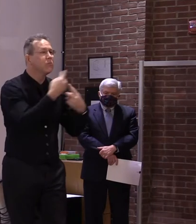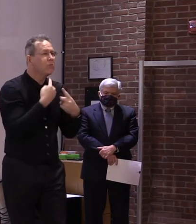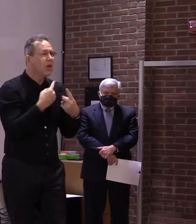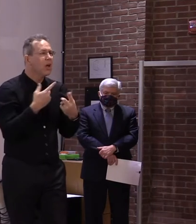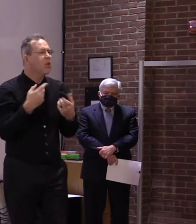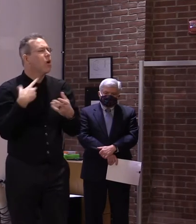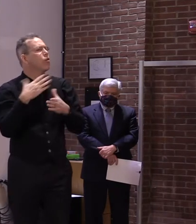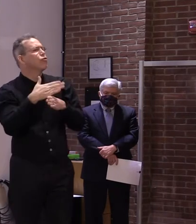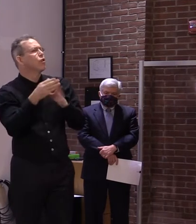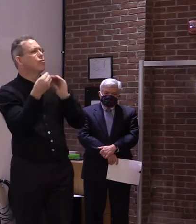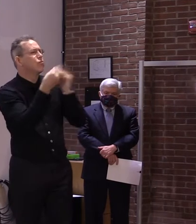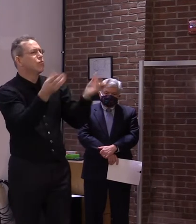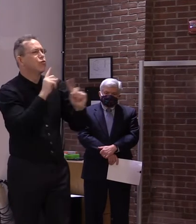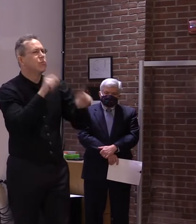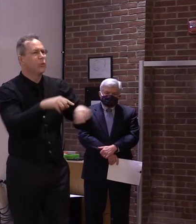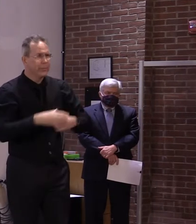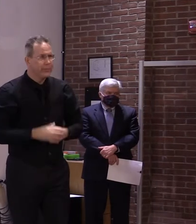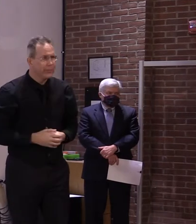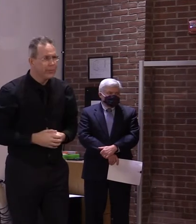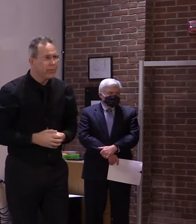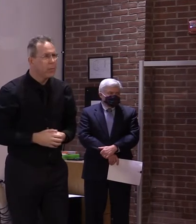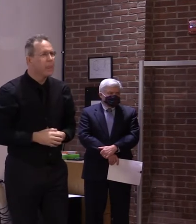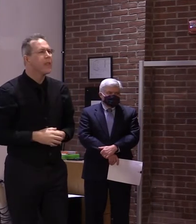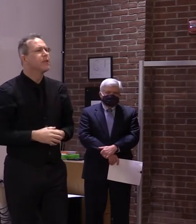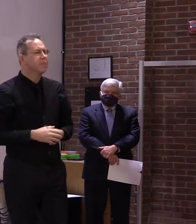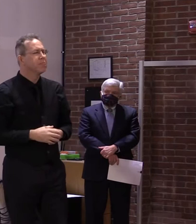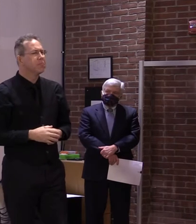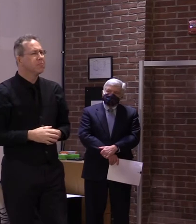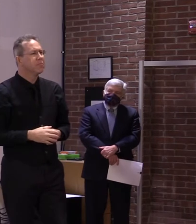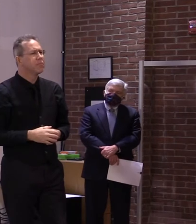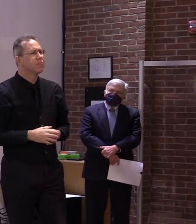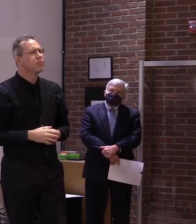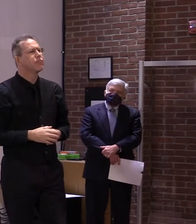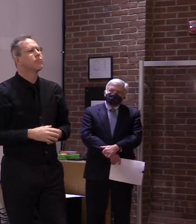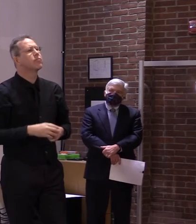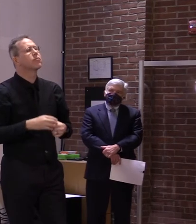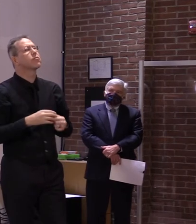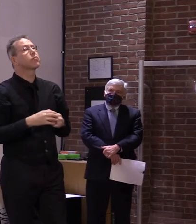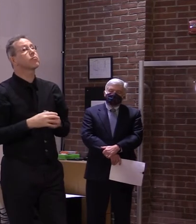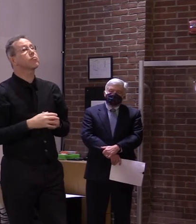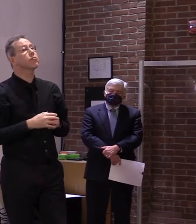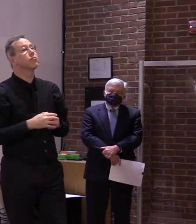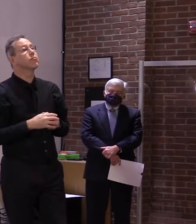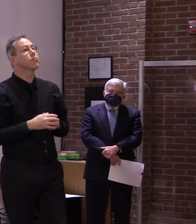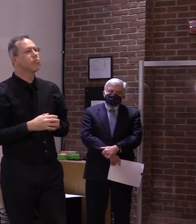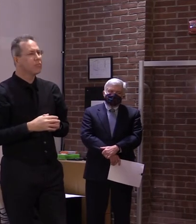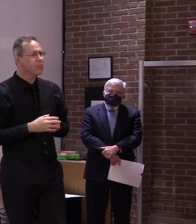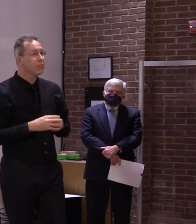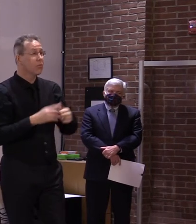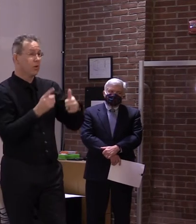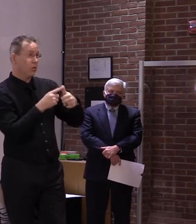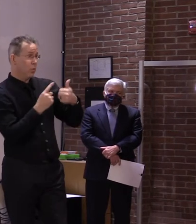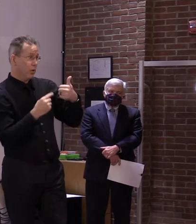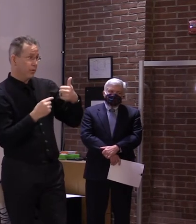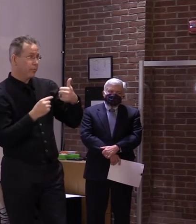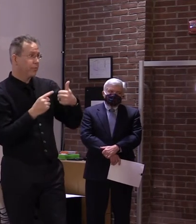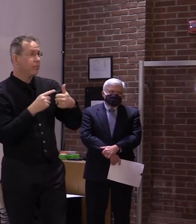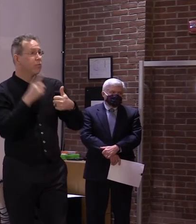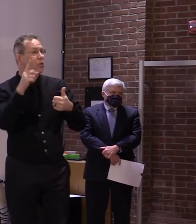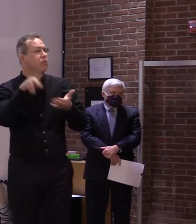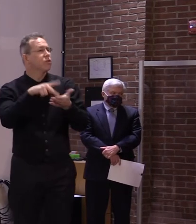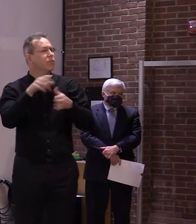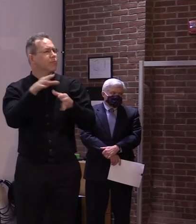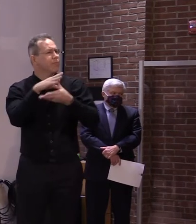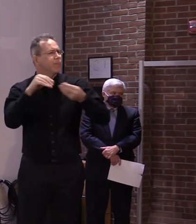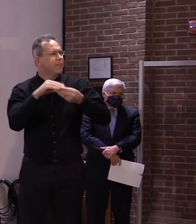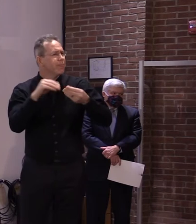give folks an idea of what principles are seeing in their schools one principal wrote as always there's a range of student